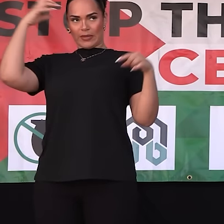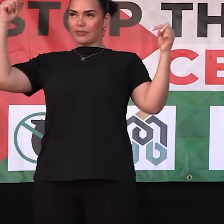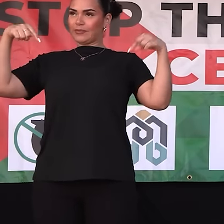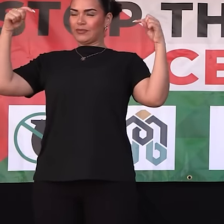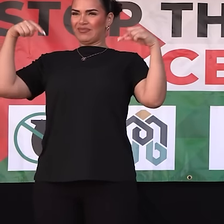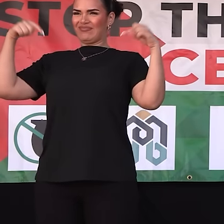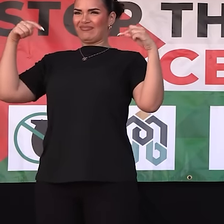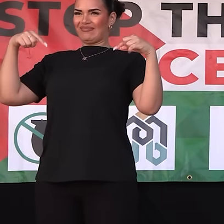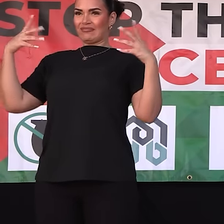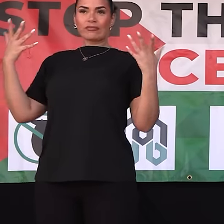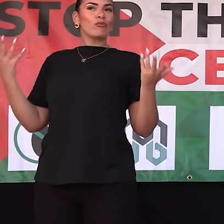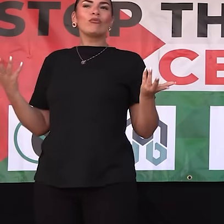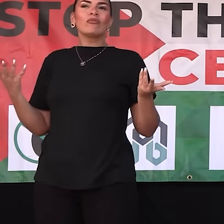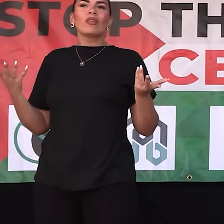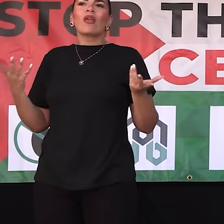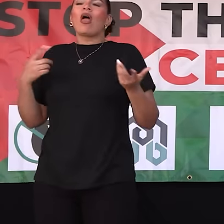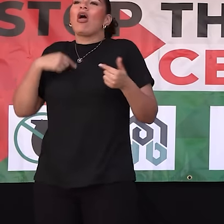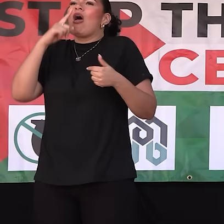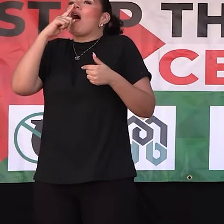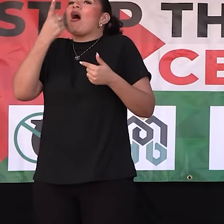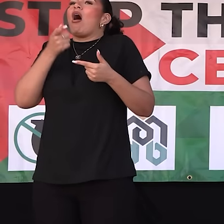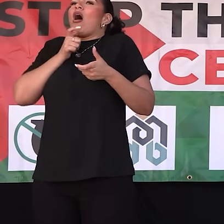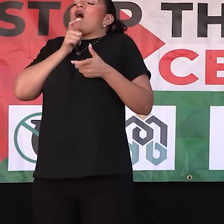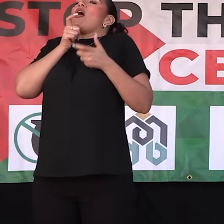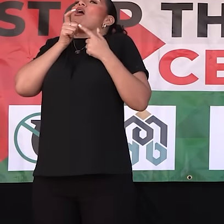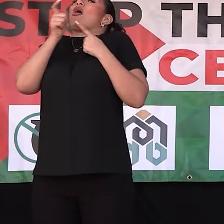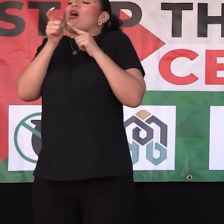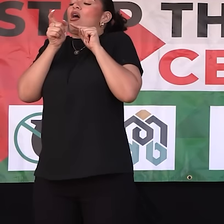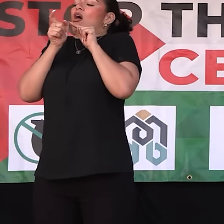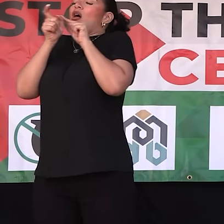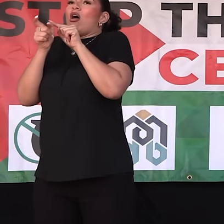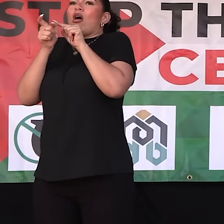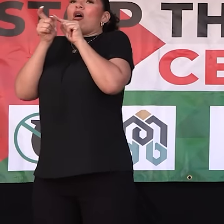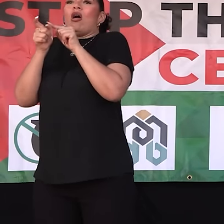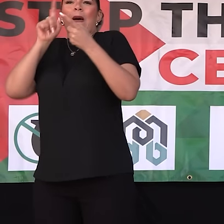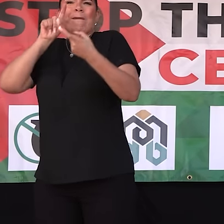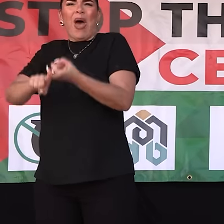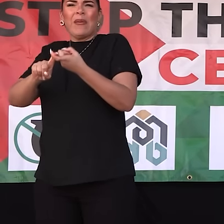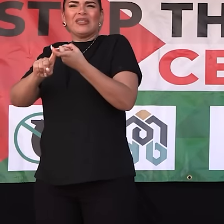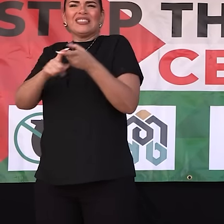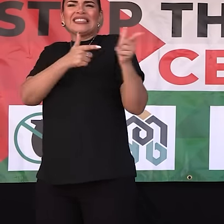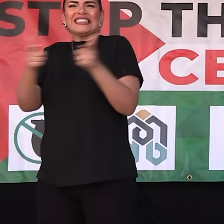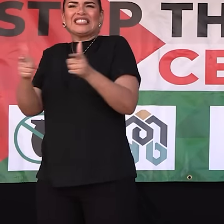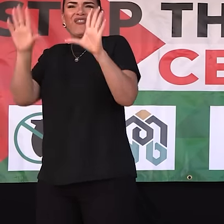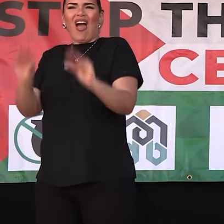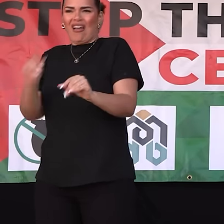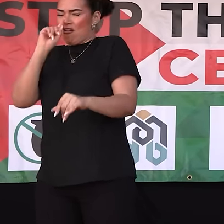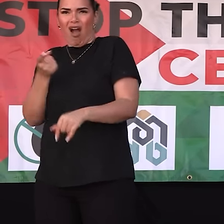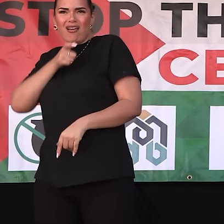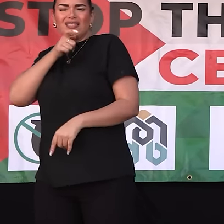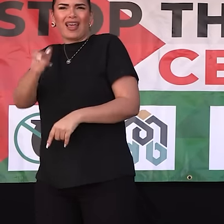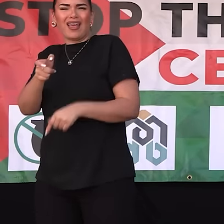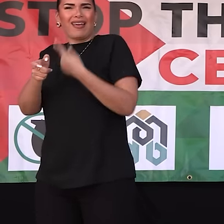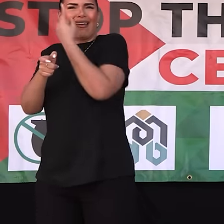our governments still can't bring themselves to utter the words permanent ceasefire, still can't bring